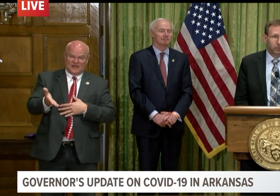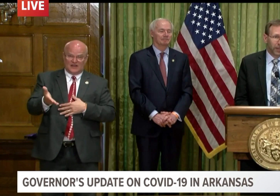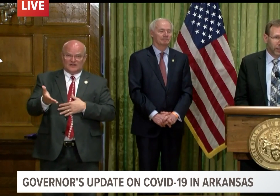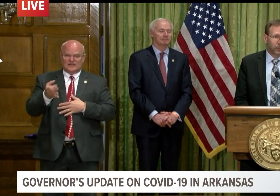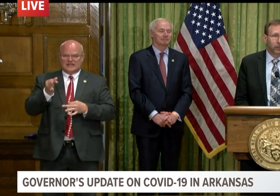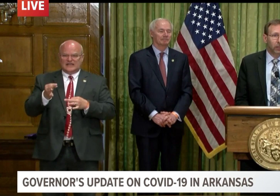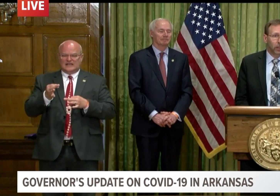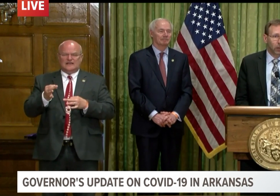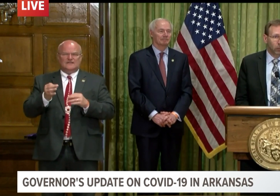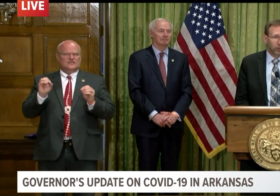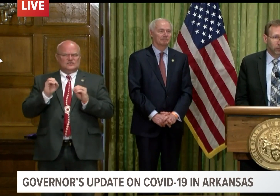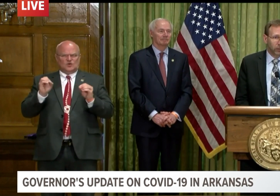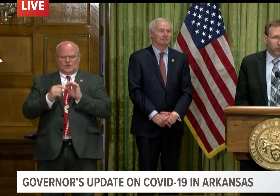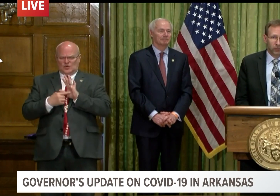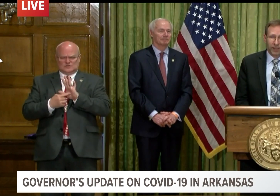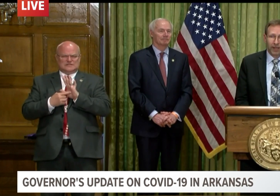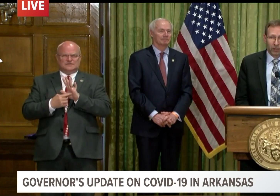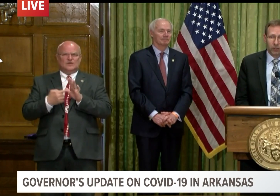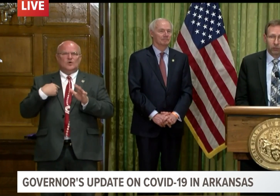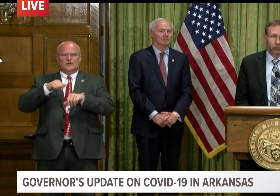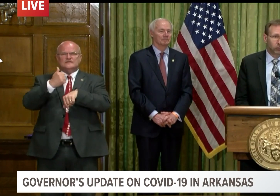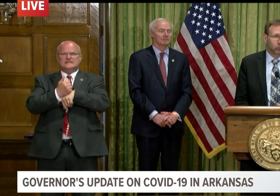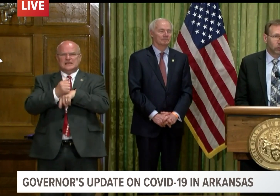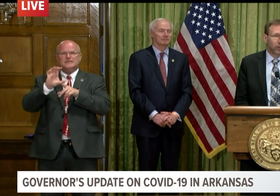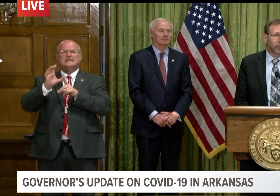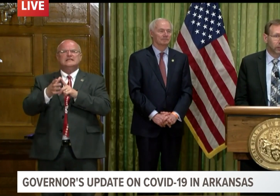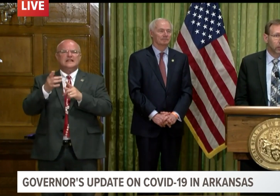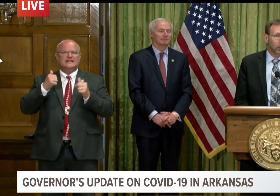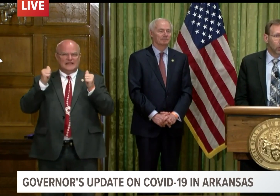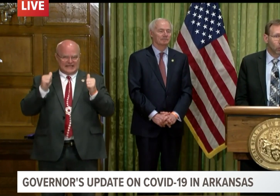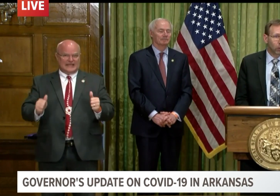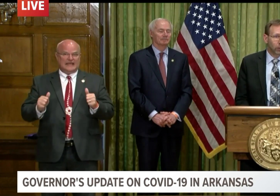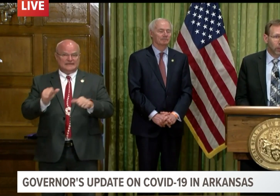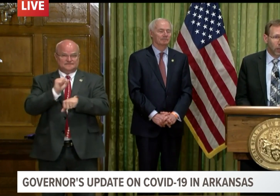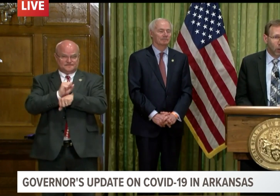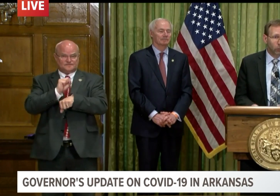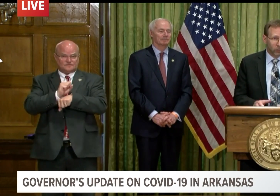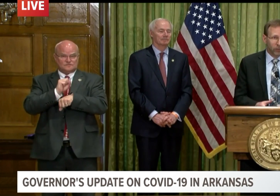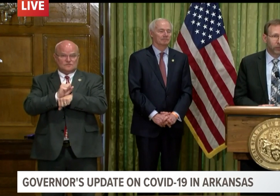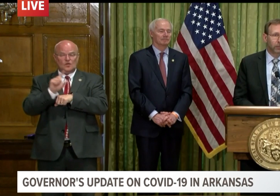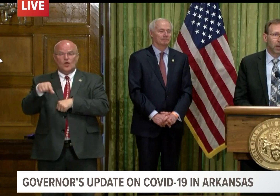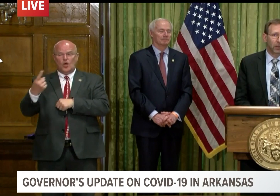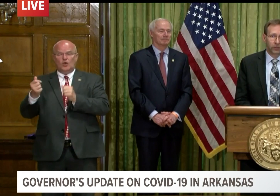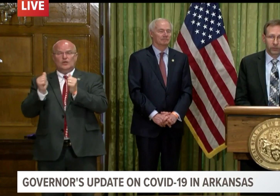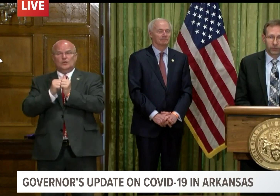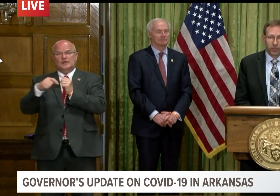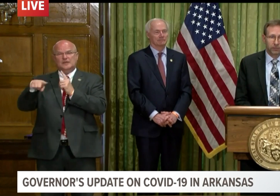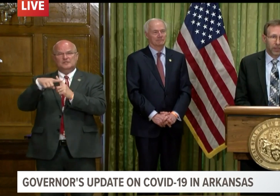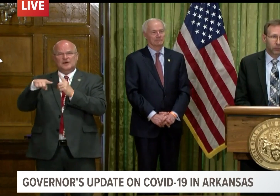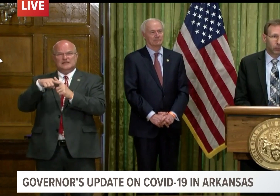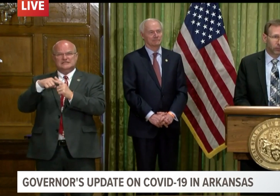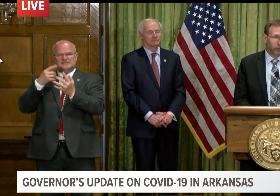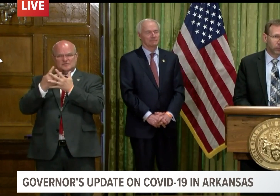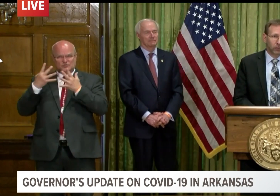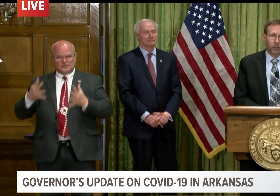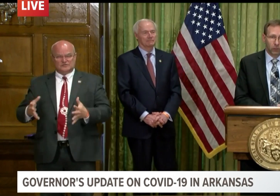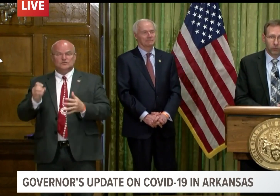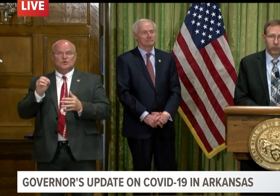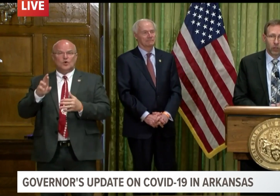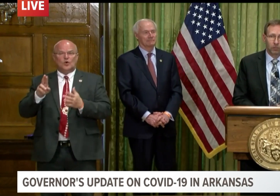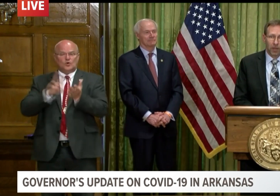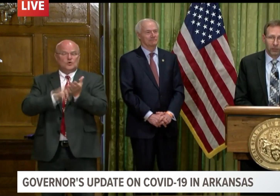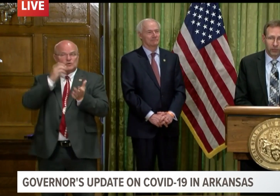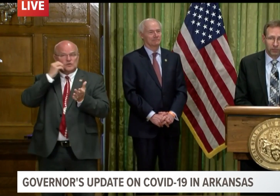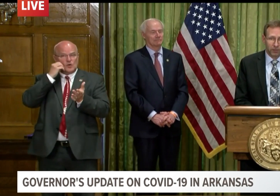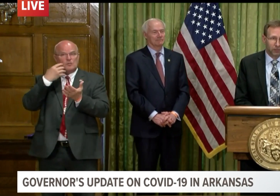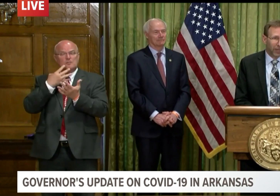they're asymptomatic, we have set out conditions in which they can work only with positive inmates, or if it's a